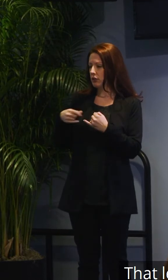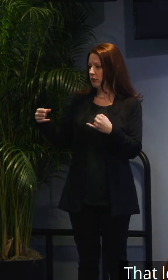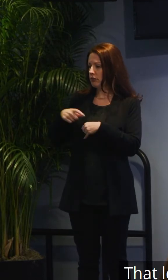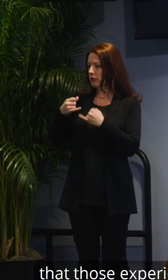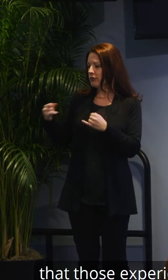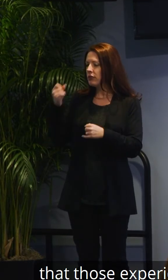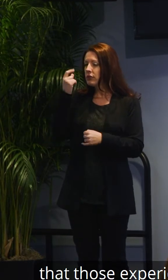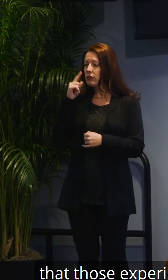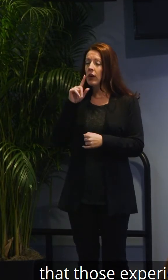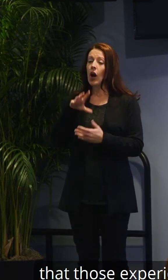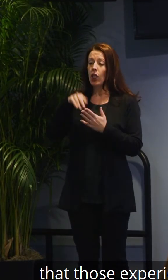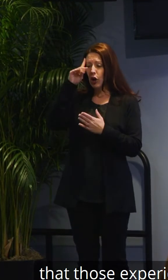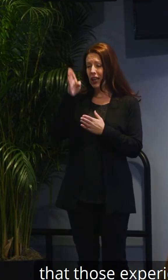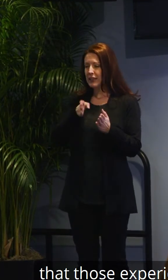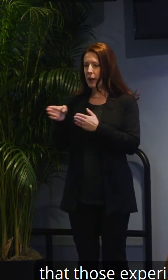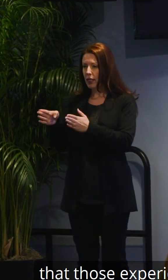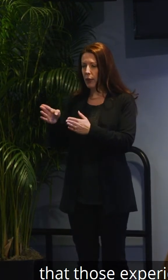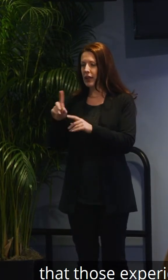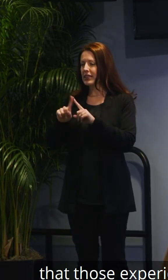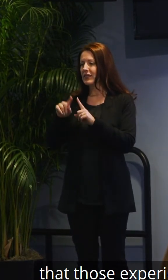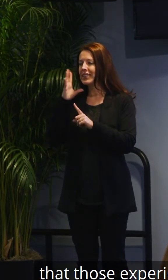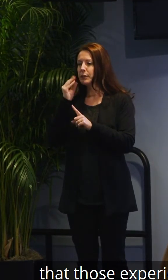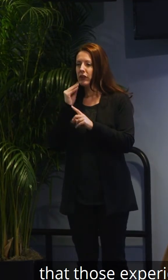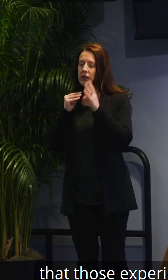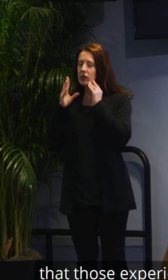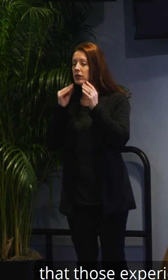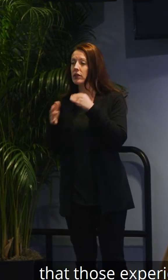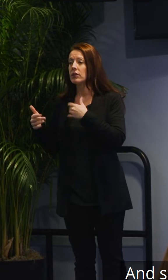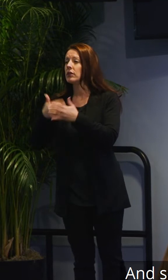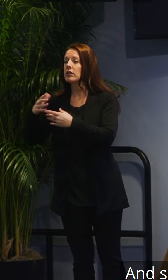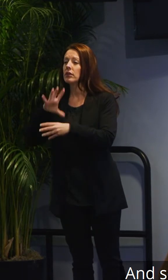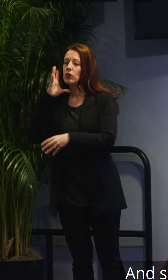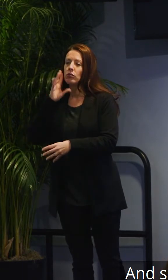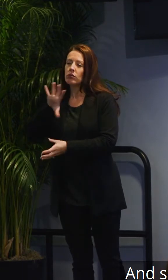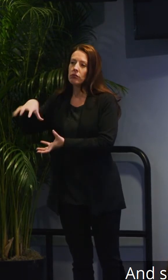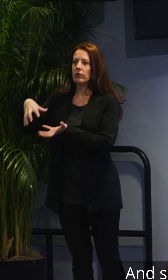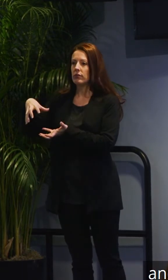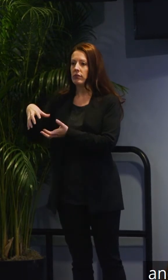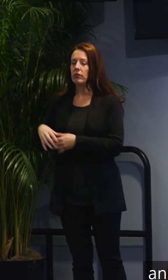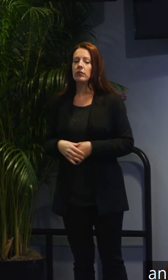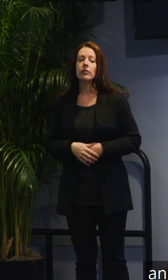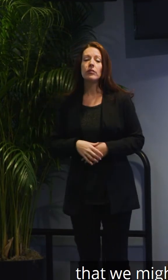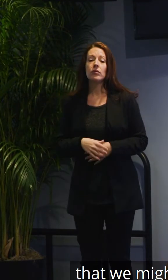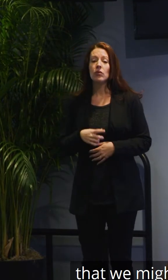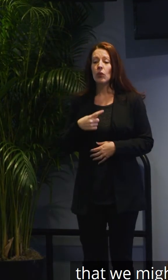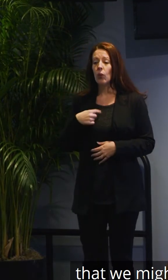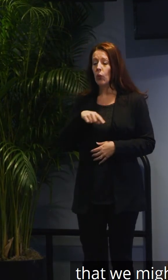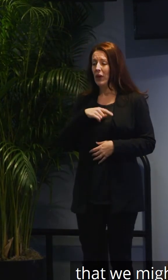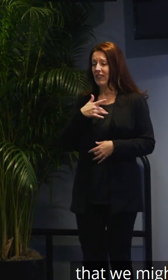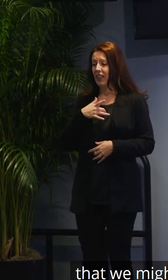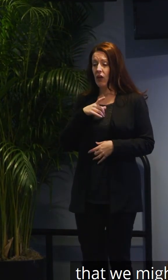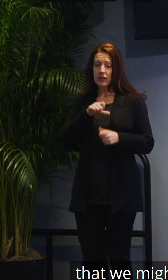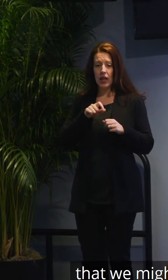on a pathway, that those experiences in all those settings pile up. And so we invest in one place and we ignore the stuff that we